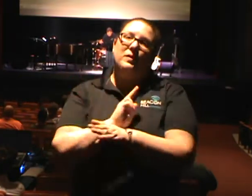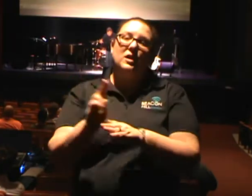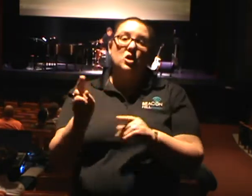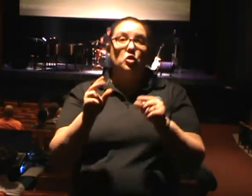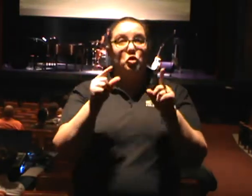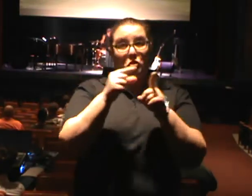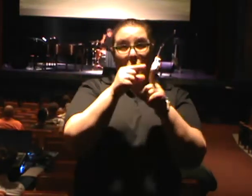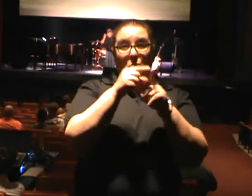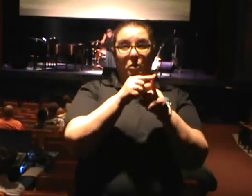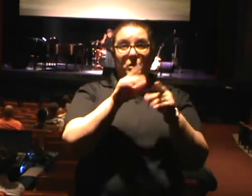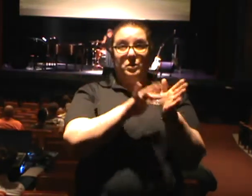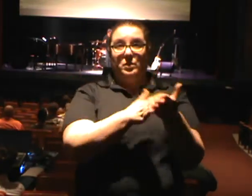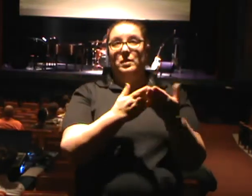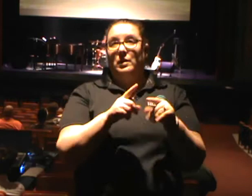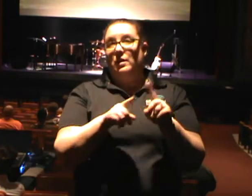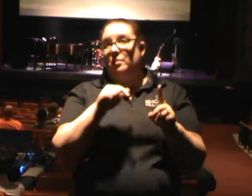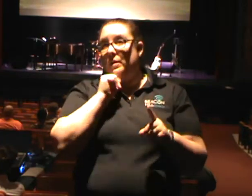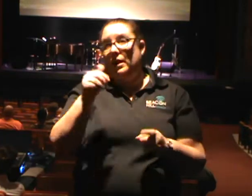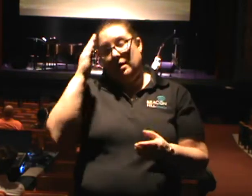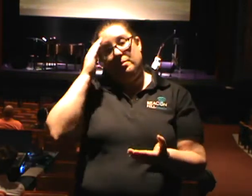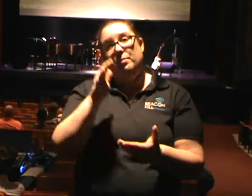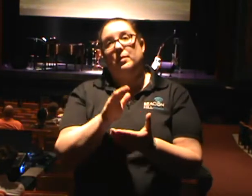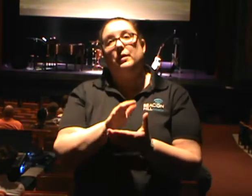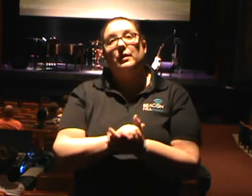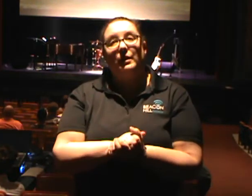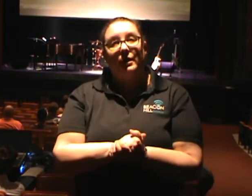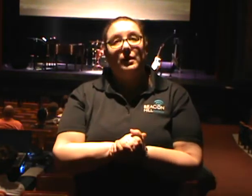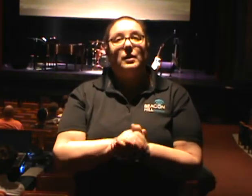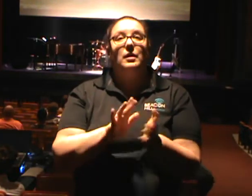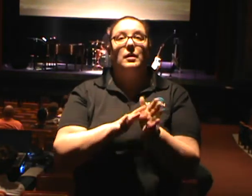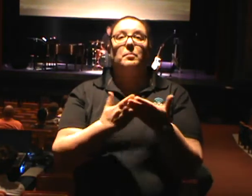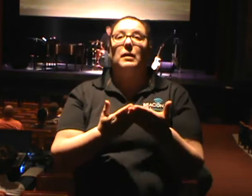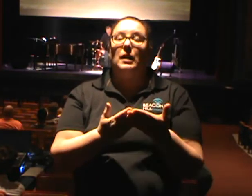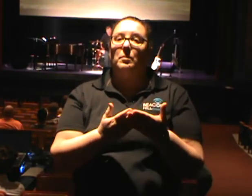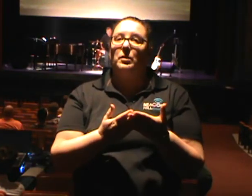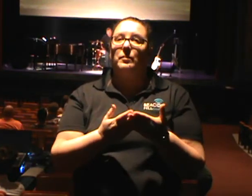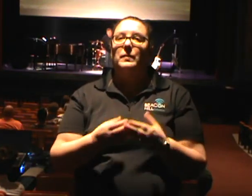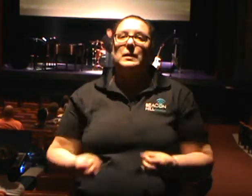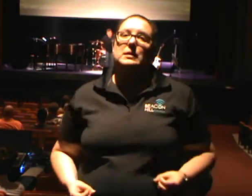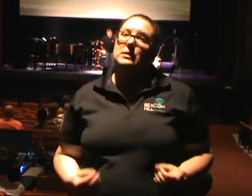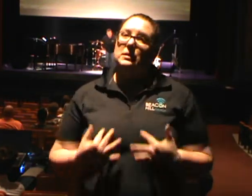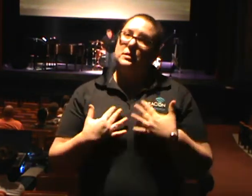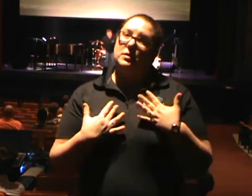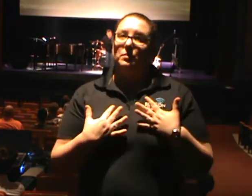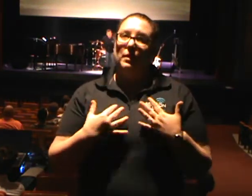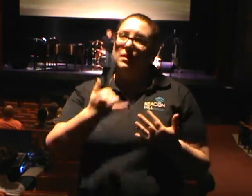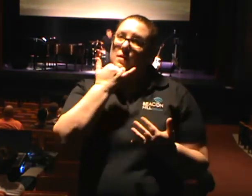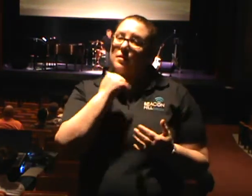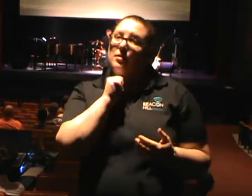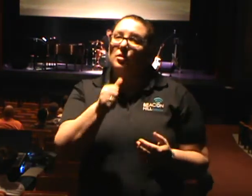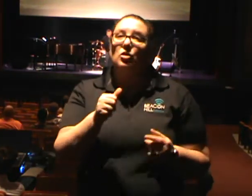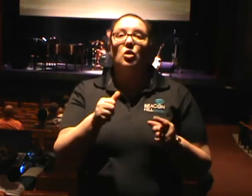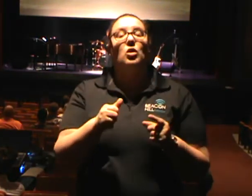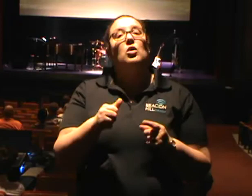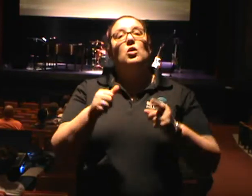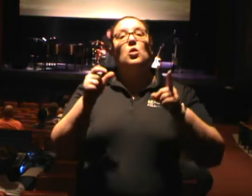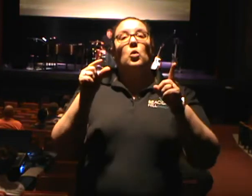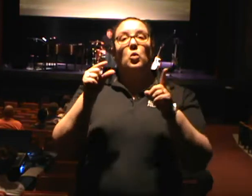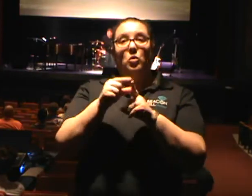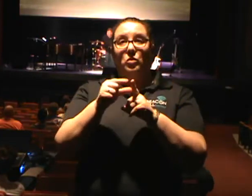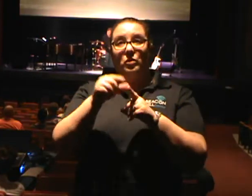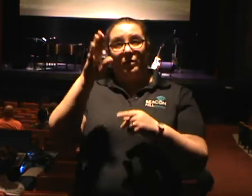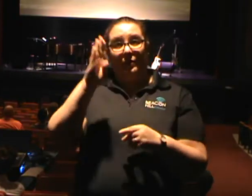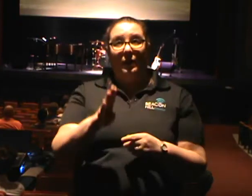Bible, but don't believe that Bible is the inspired, infallible, inerrant Word of God. The Bible calls those people thieves. The Bible calls those